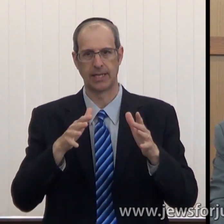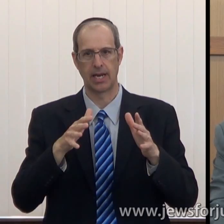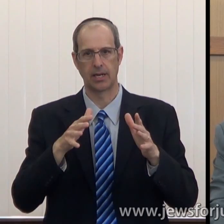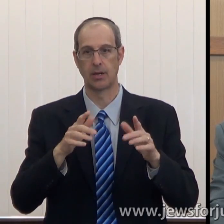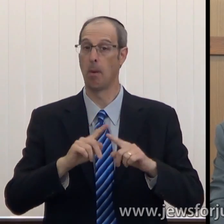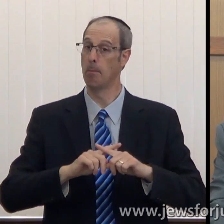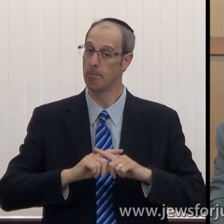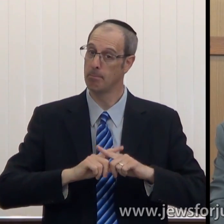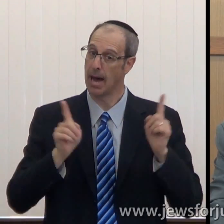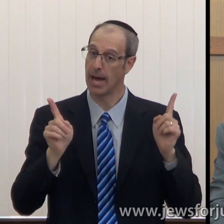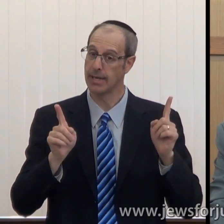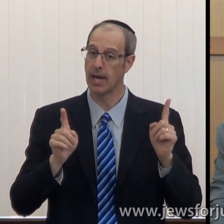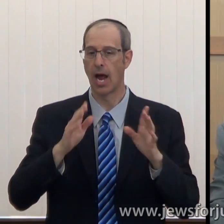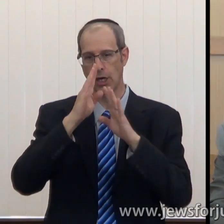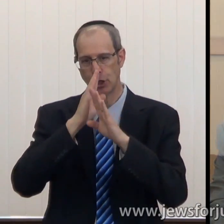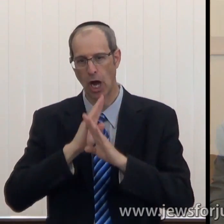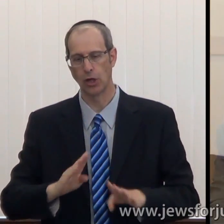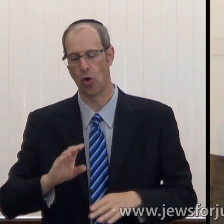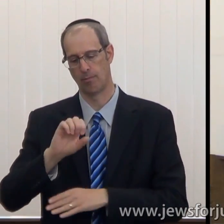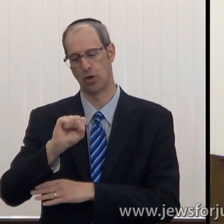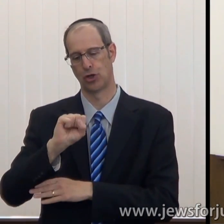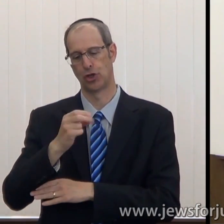shalom.